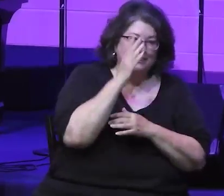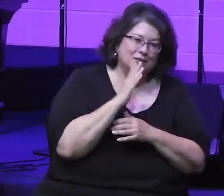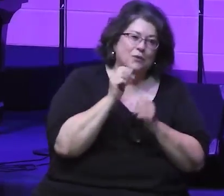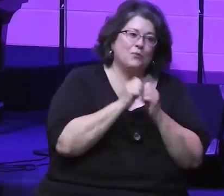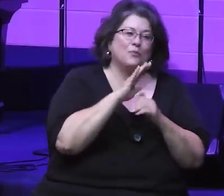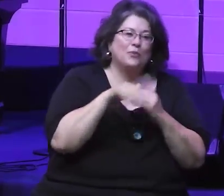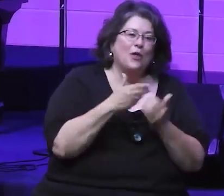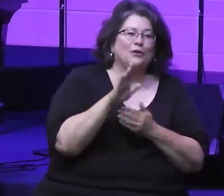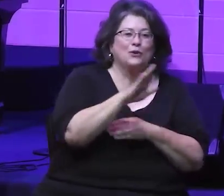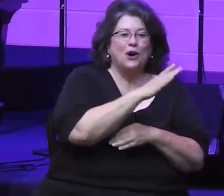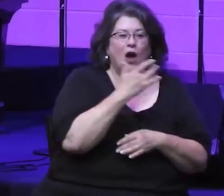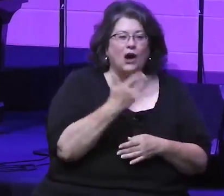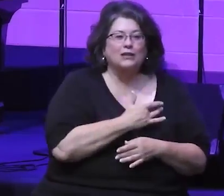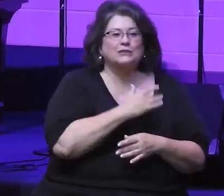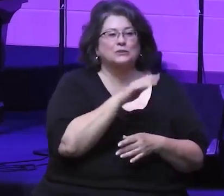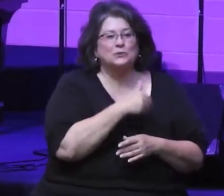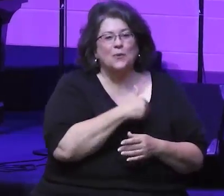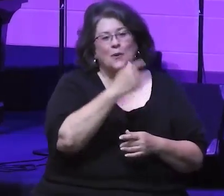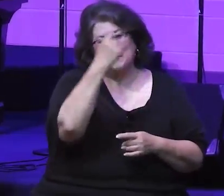yourself.